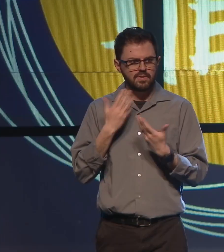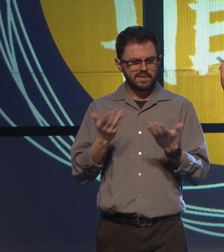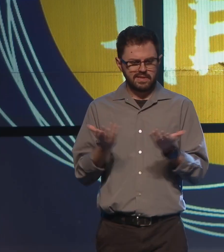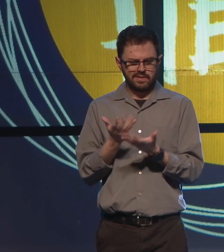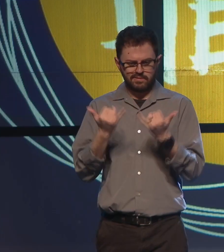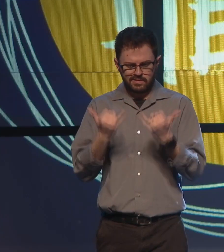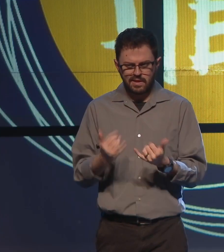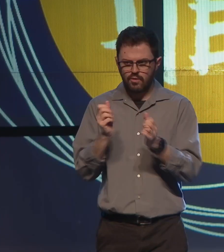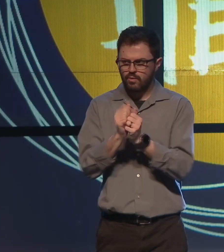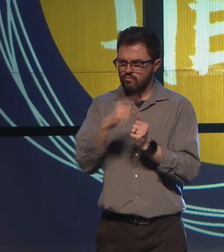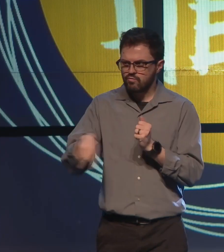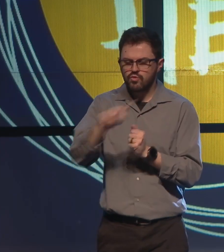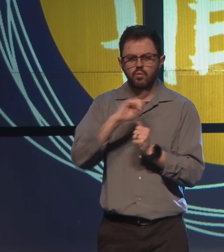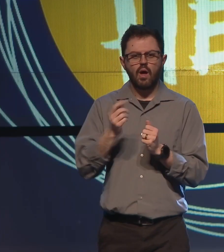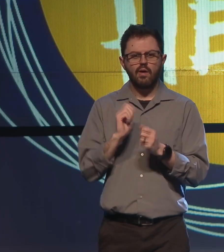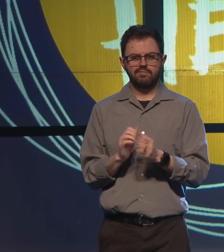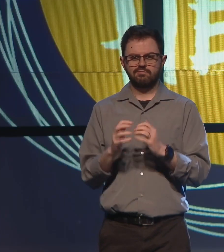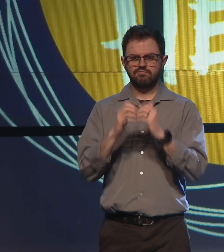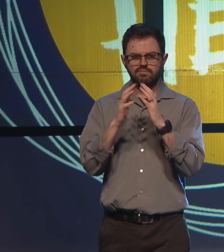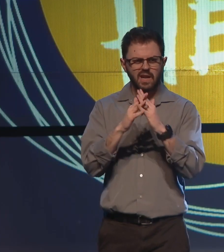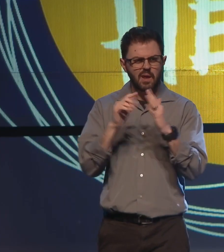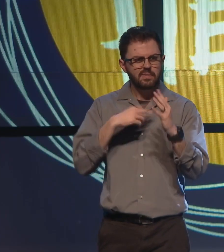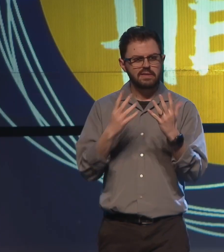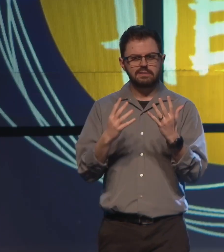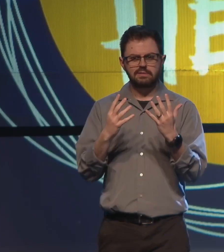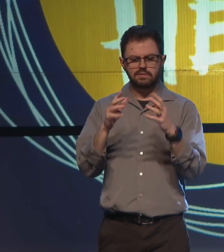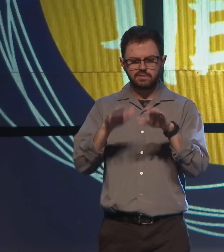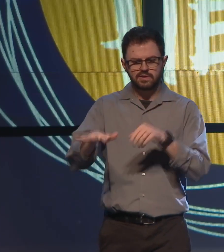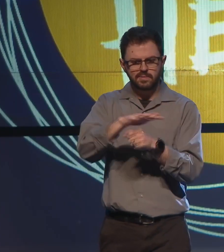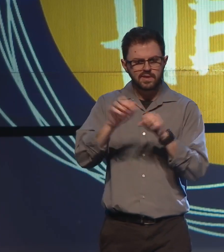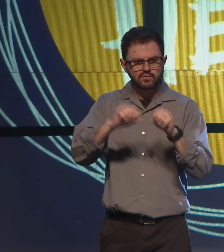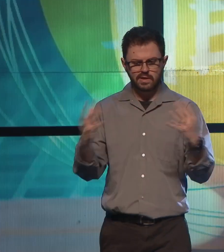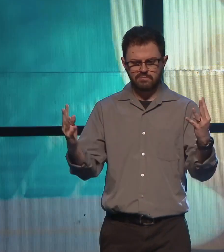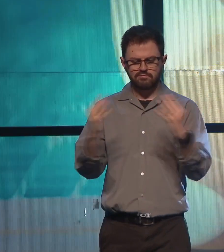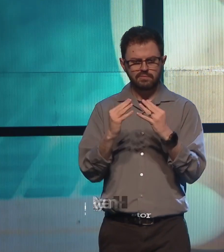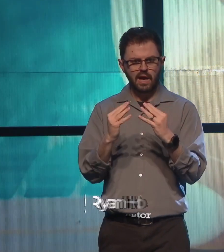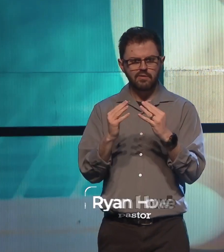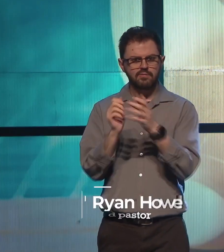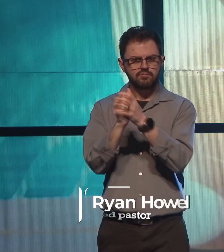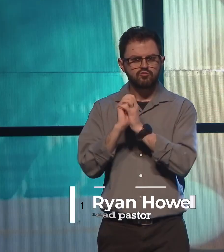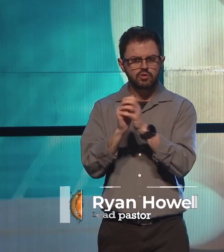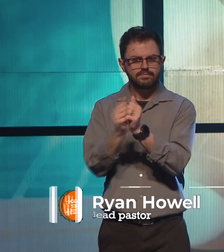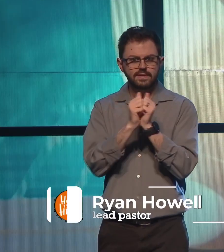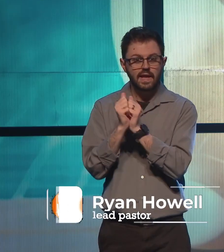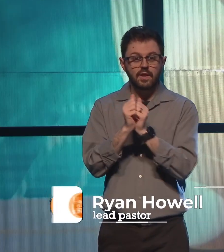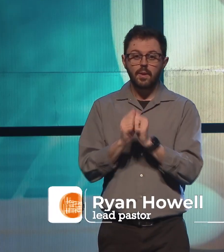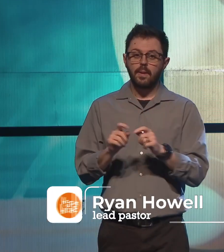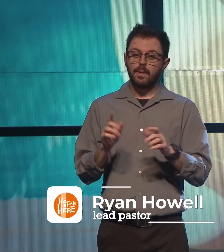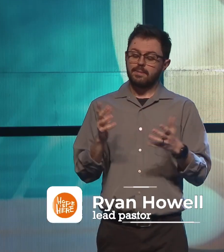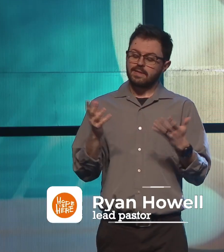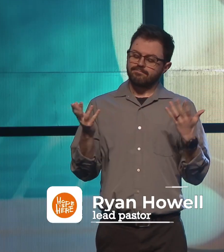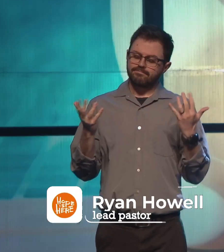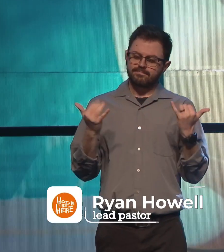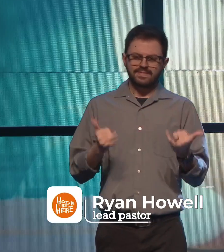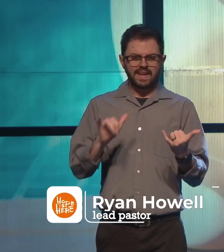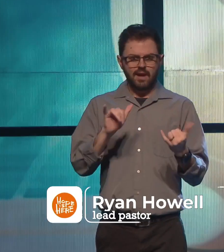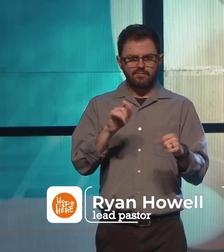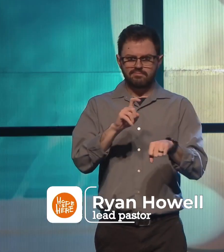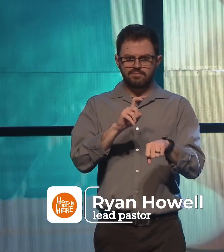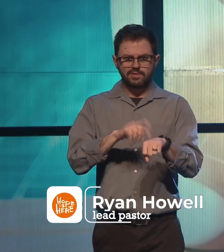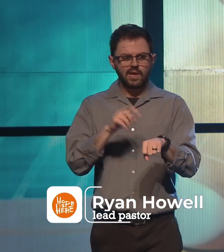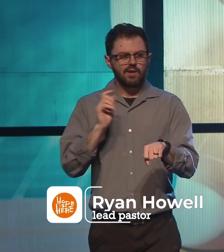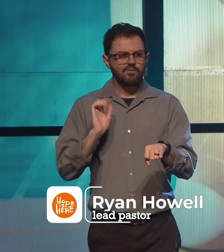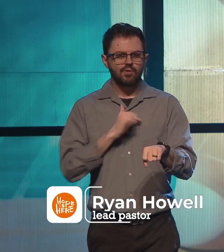to create a space where we can gather together. But it is that time for us to play,